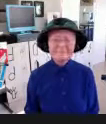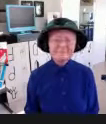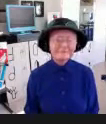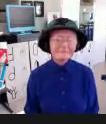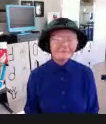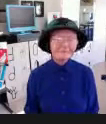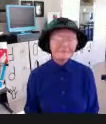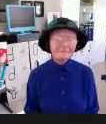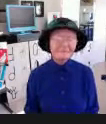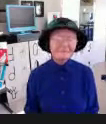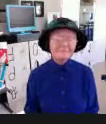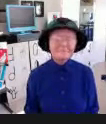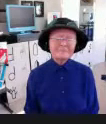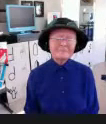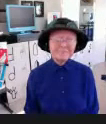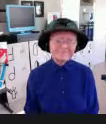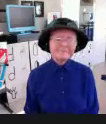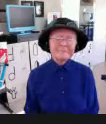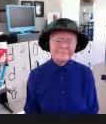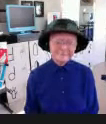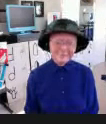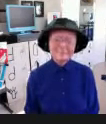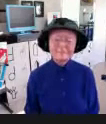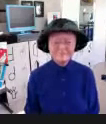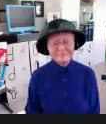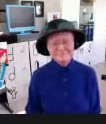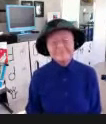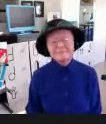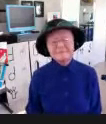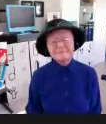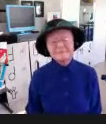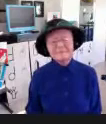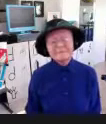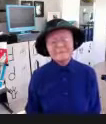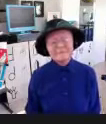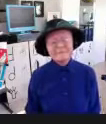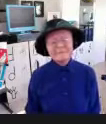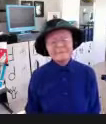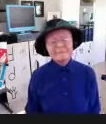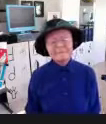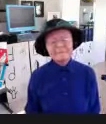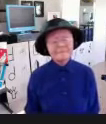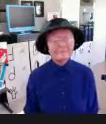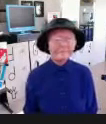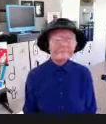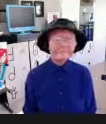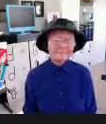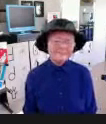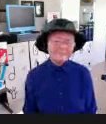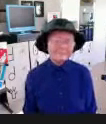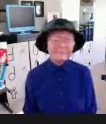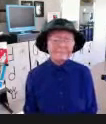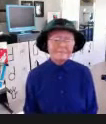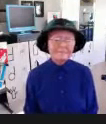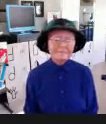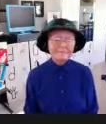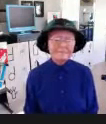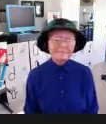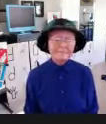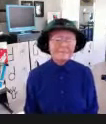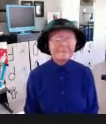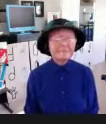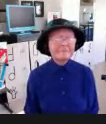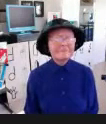videos of people signing cat. So we have cat, we have dog. You'll notice one thing that we have, for example,